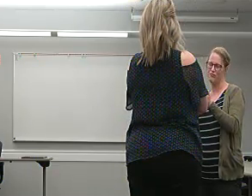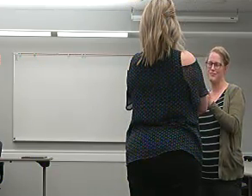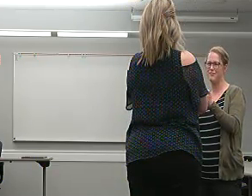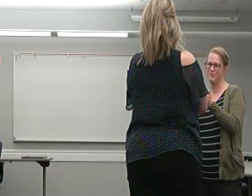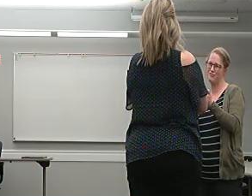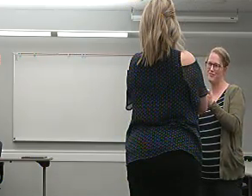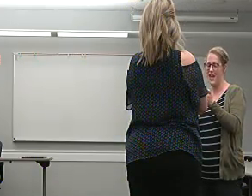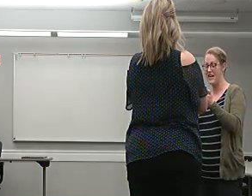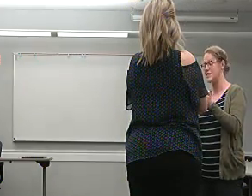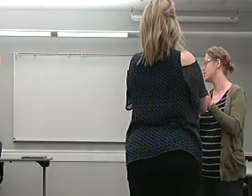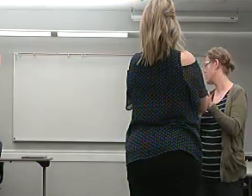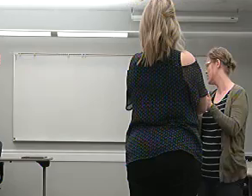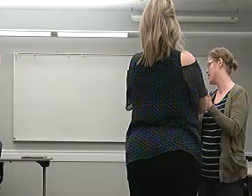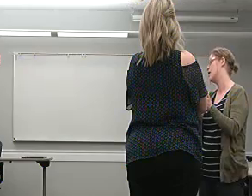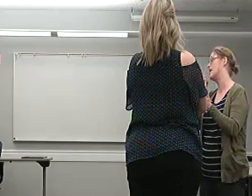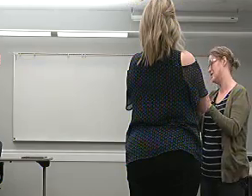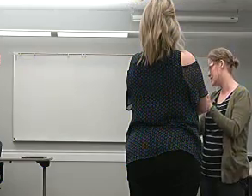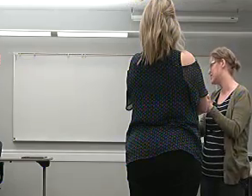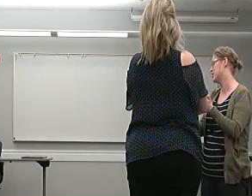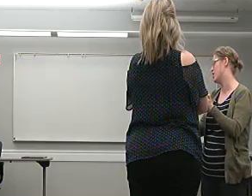It's